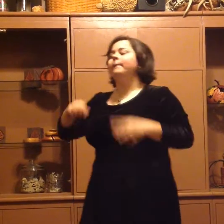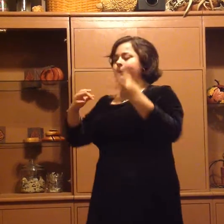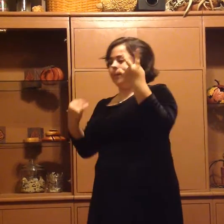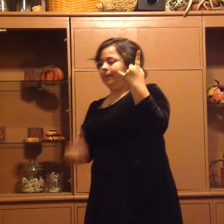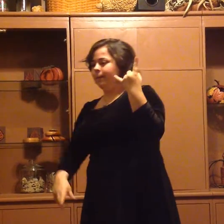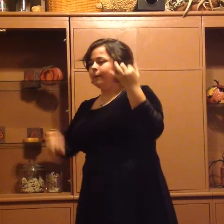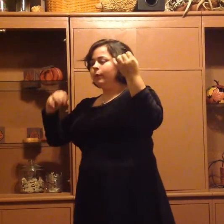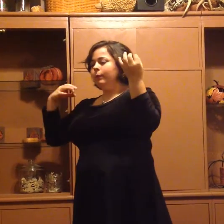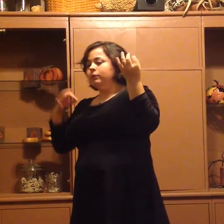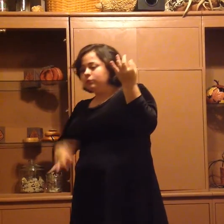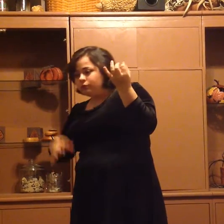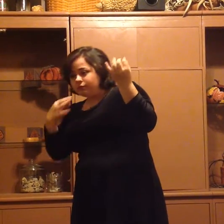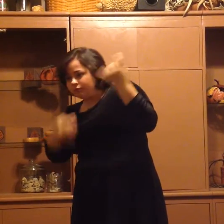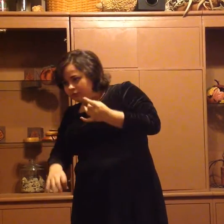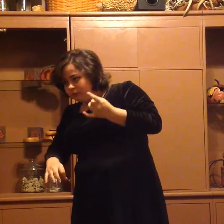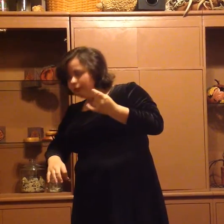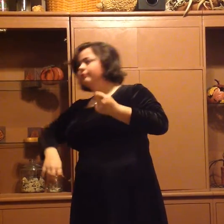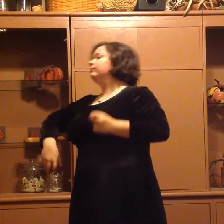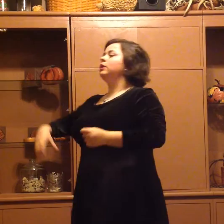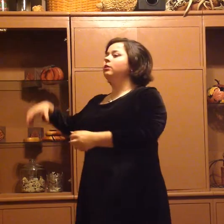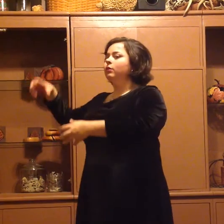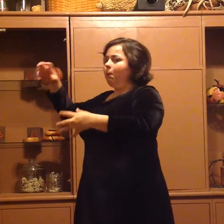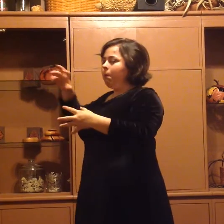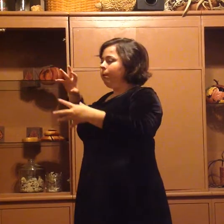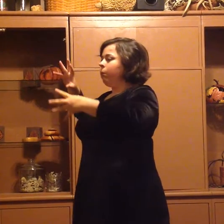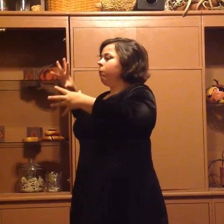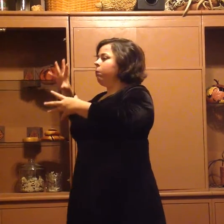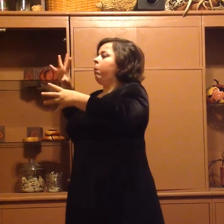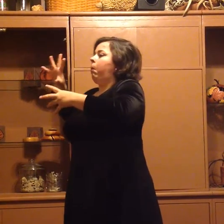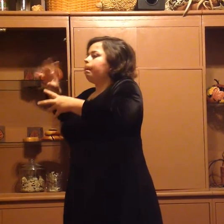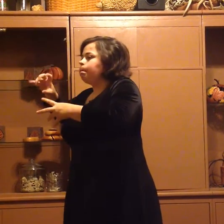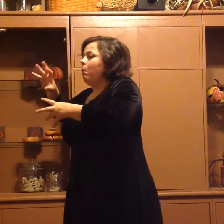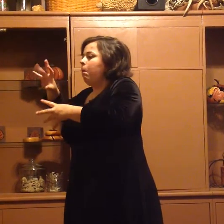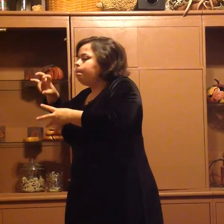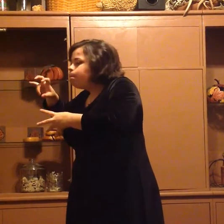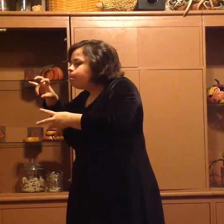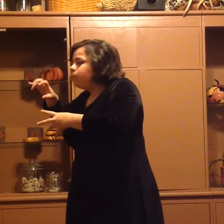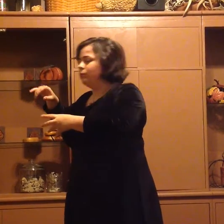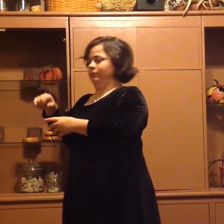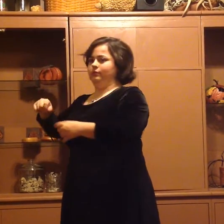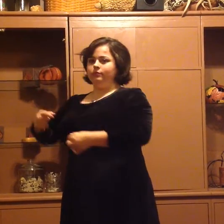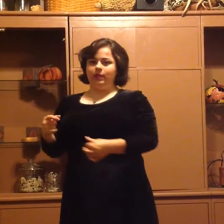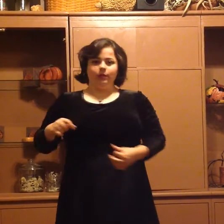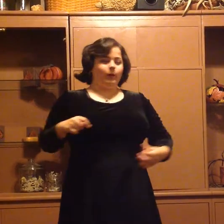a guitar that went clink clunk, and a big horn that went boom boom. It was